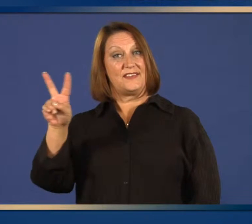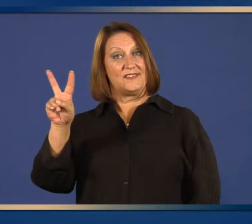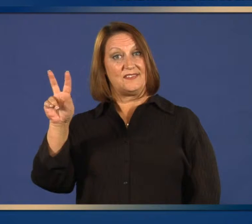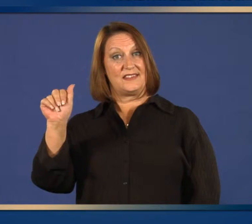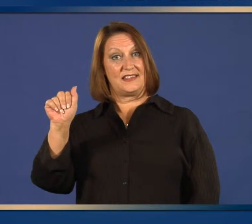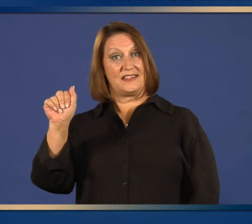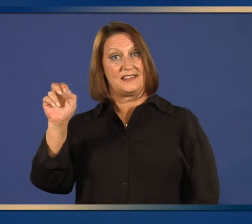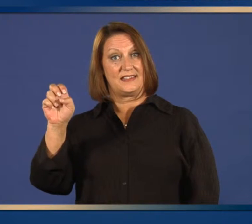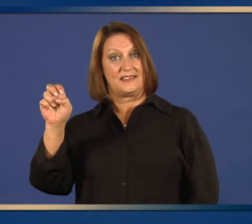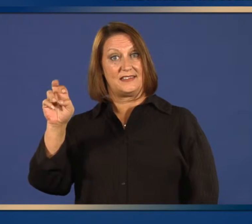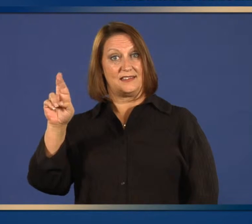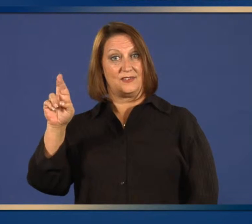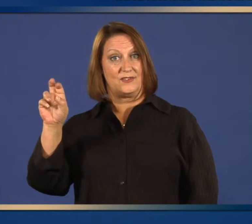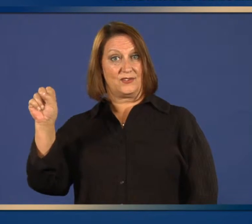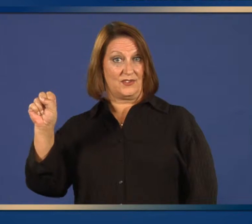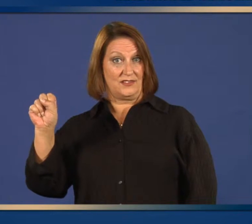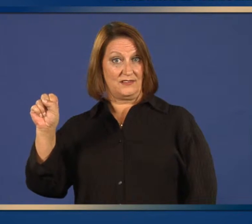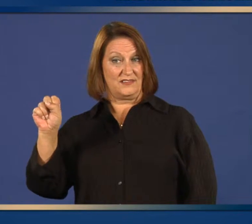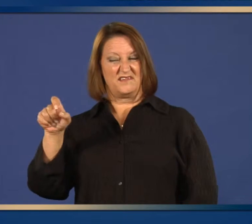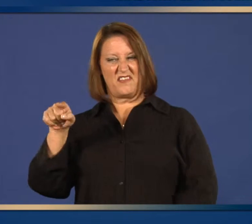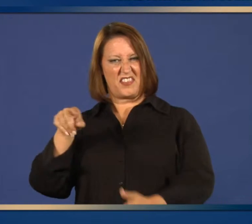1-800-822-7967.